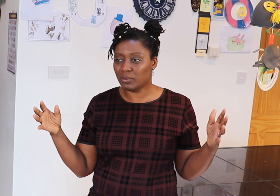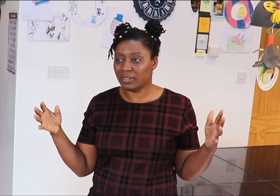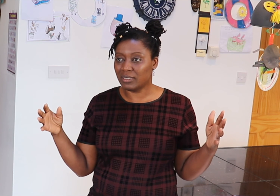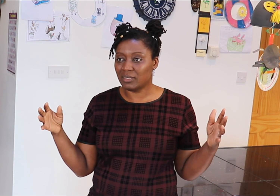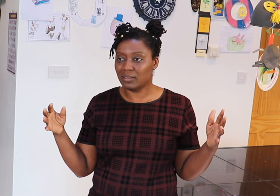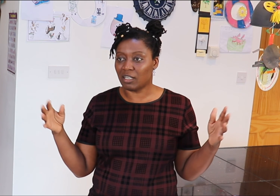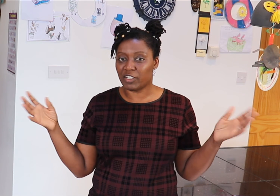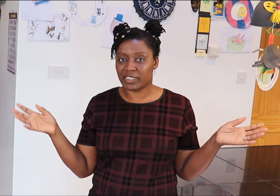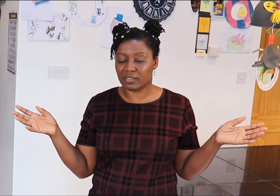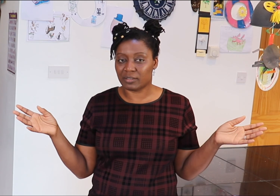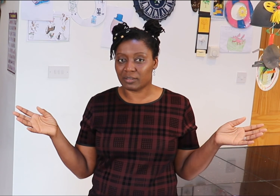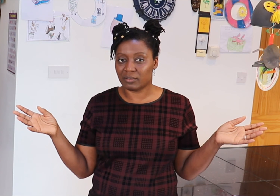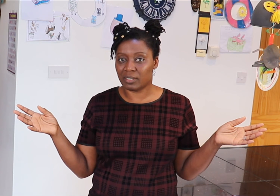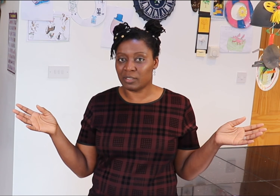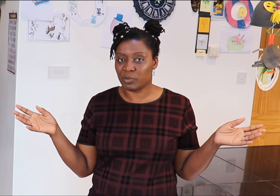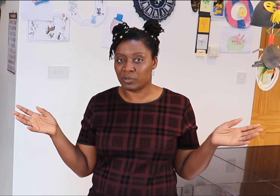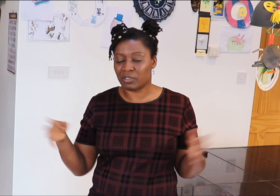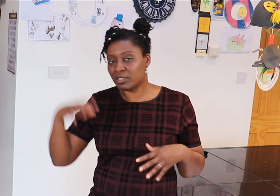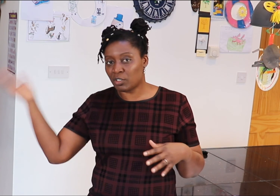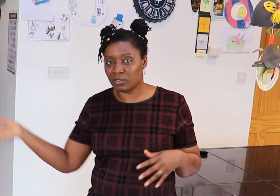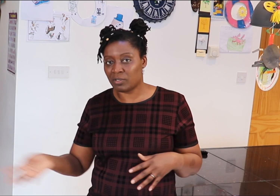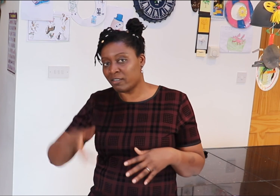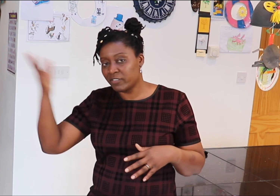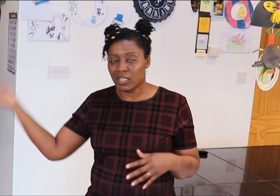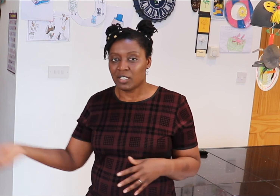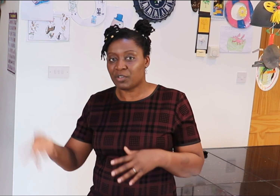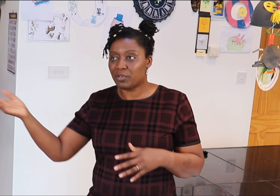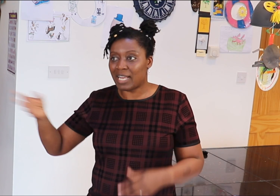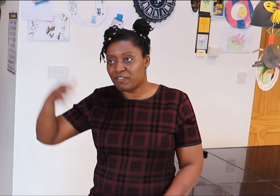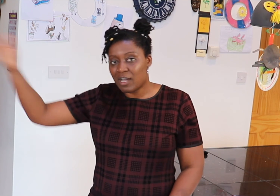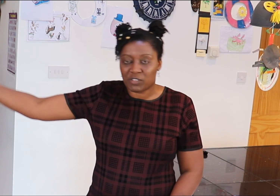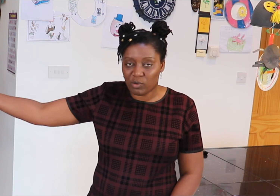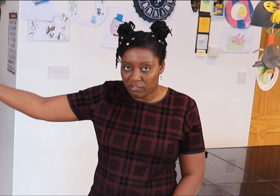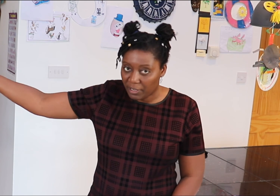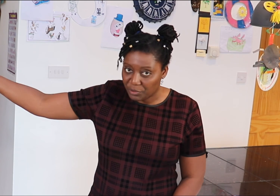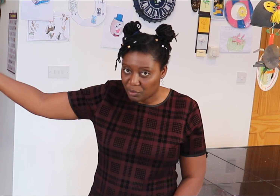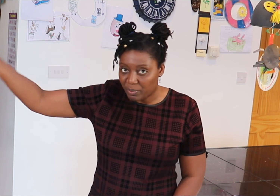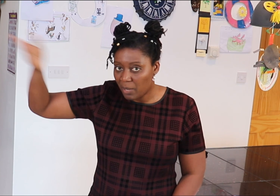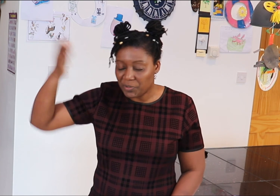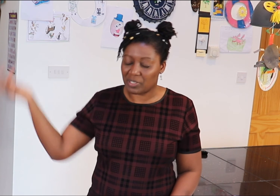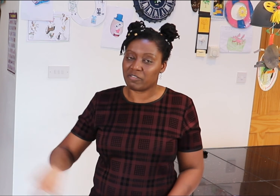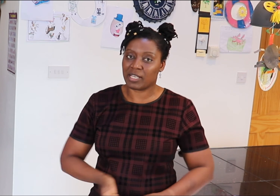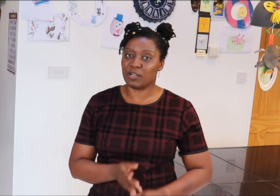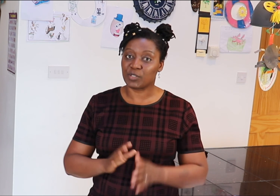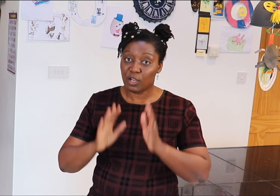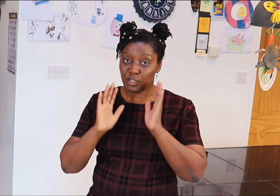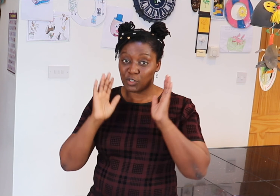legal guardians anymore. You're adult, you have your own life, you have to go and find your own purpose and everything else. So